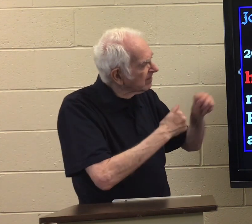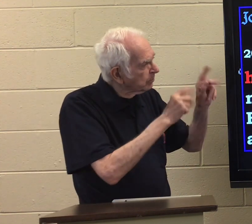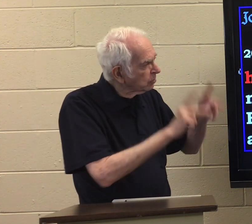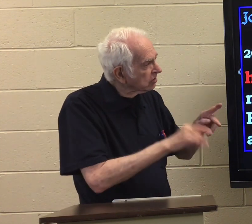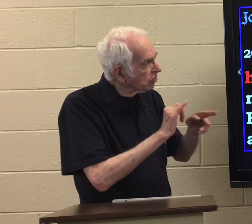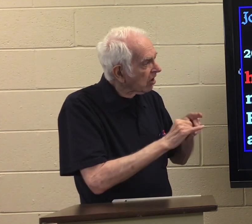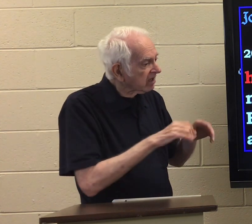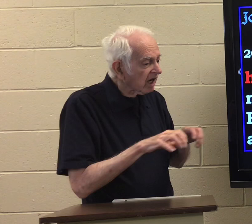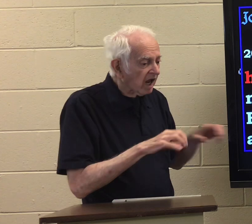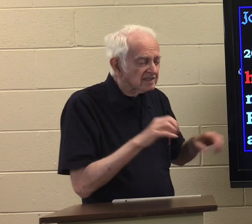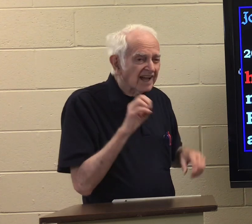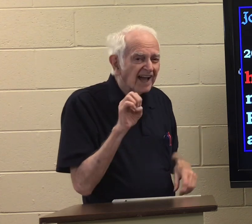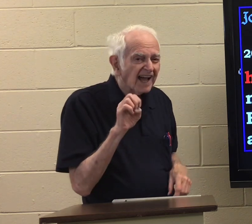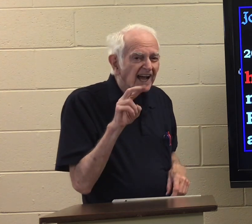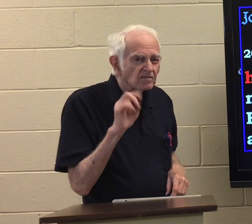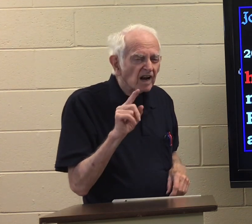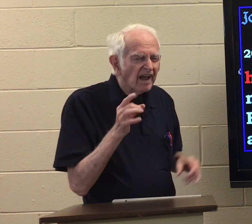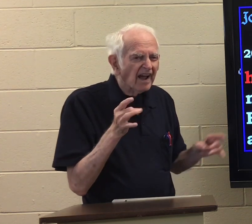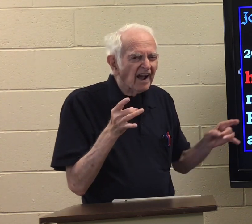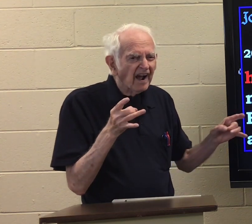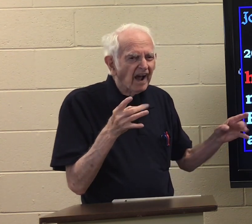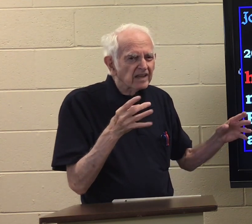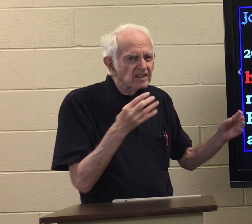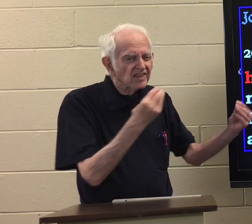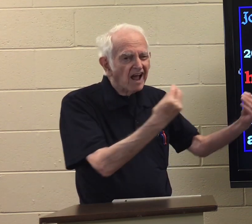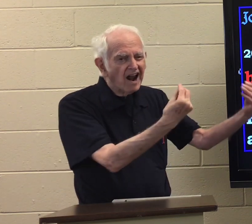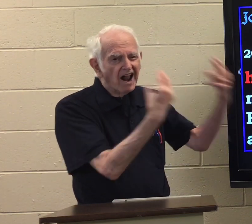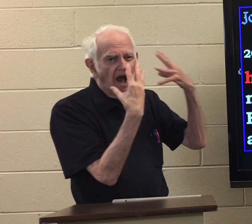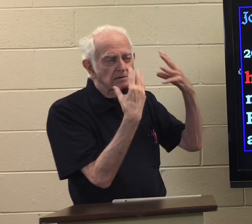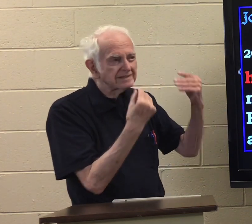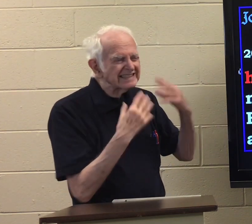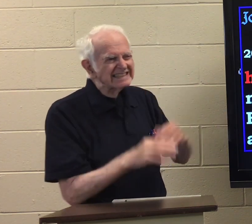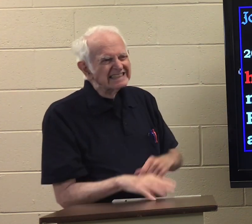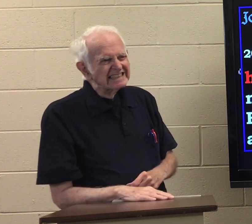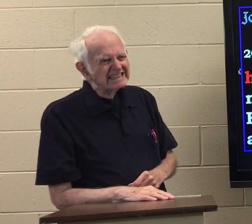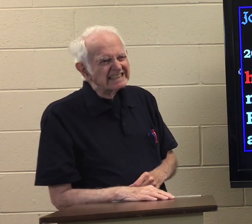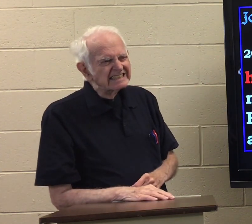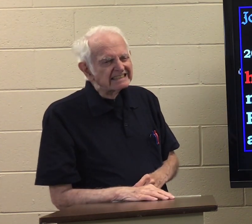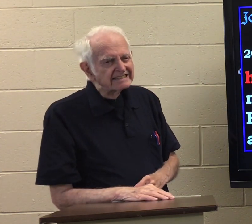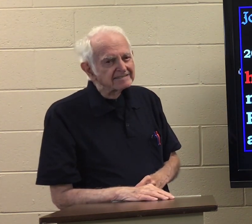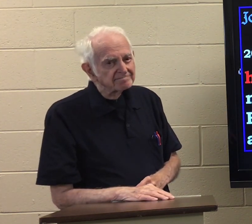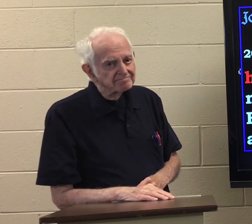Every person that does evil hates light.